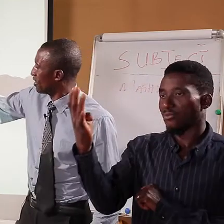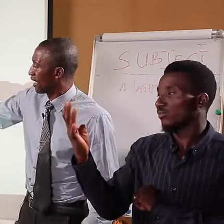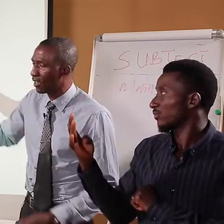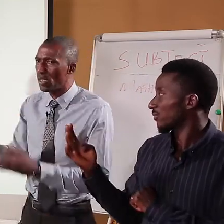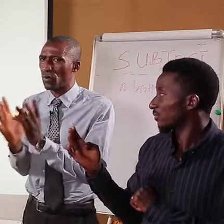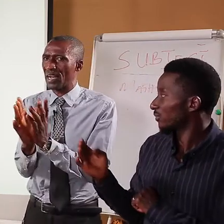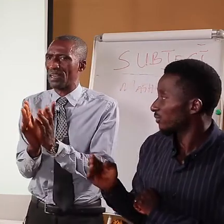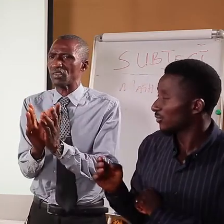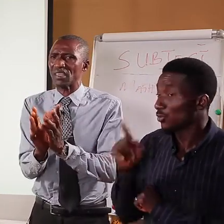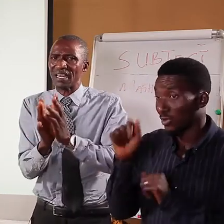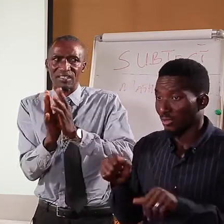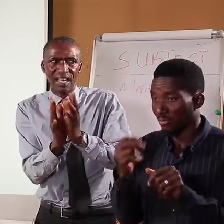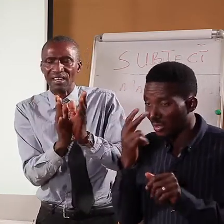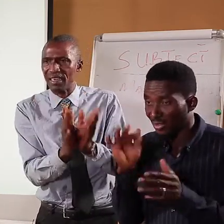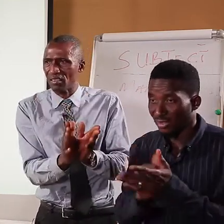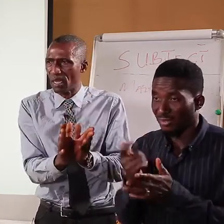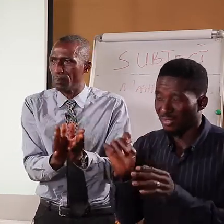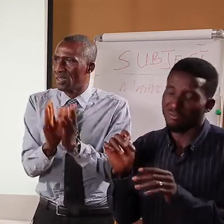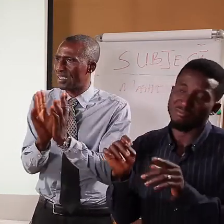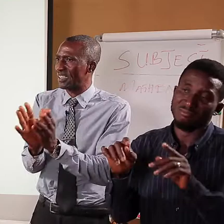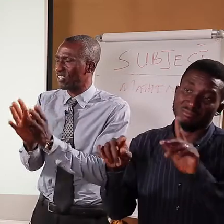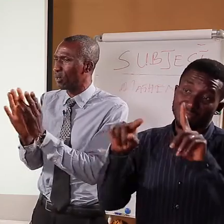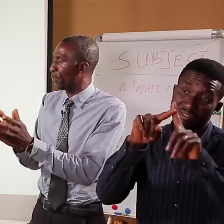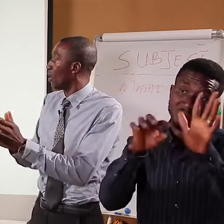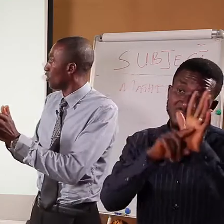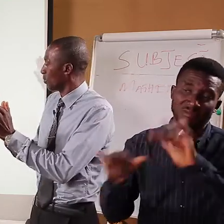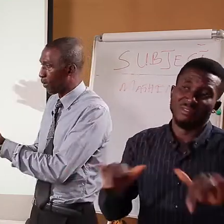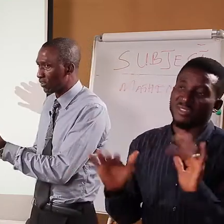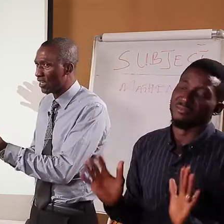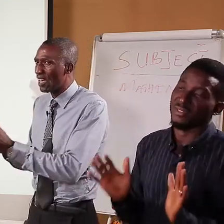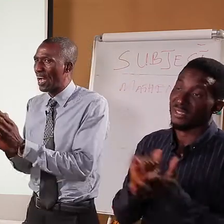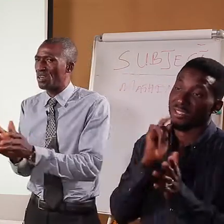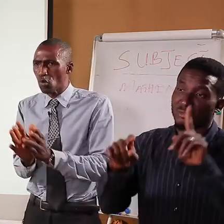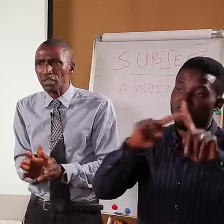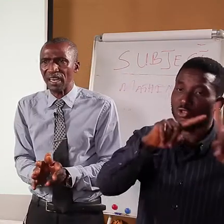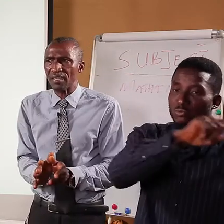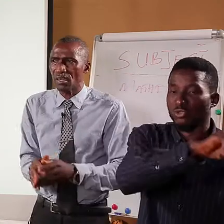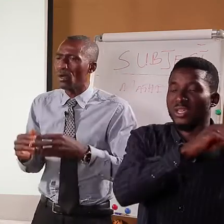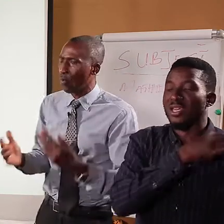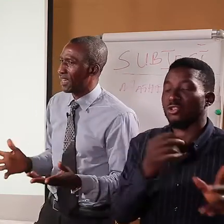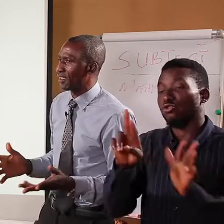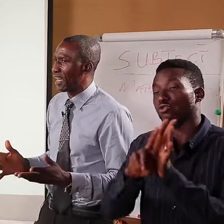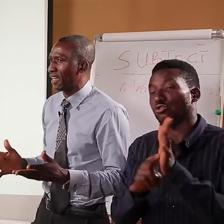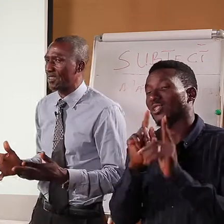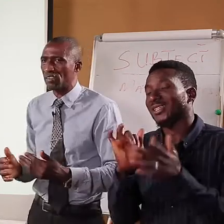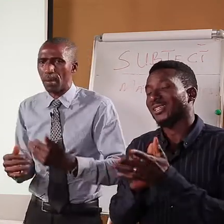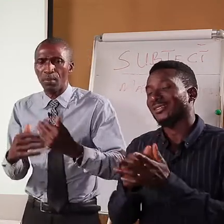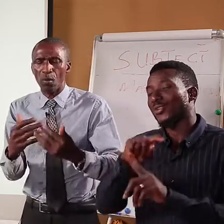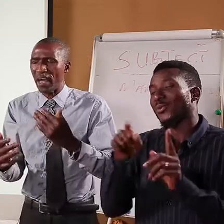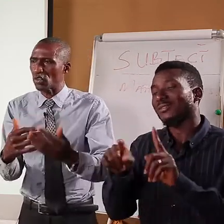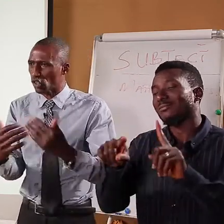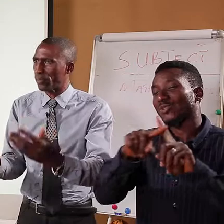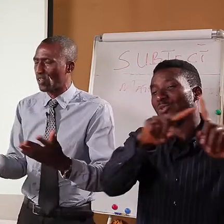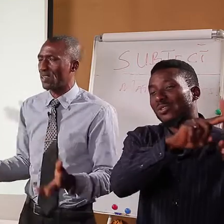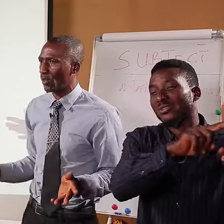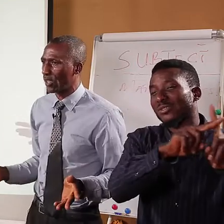plus 6x. You can now see that the signs are the same, that is plus plus. And the rule says when the signs are the same,